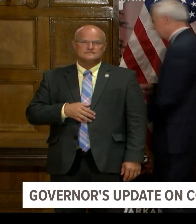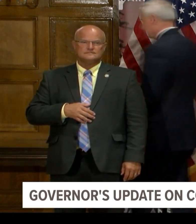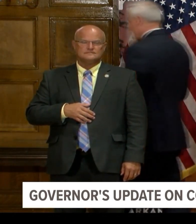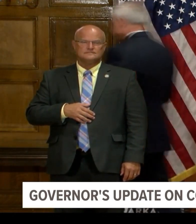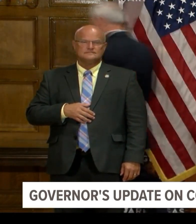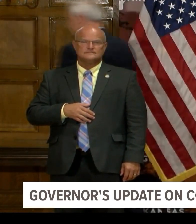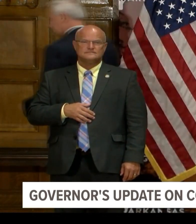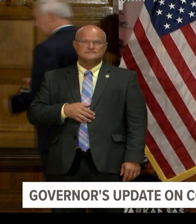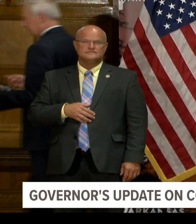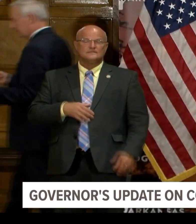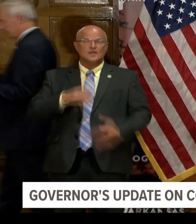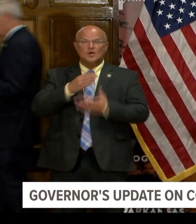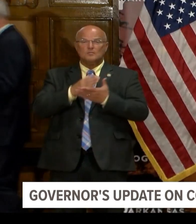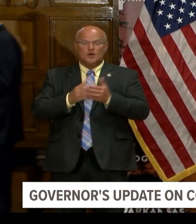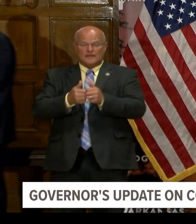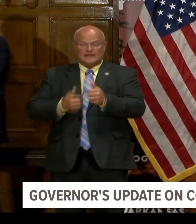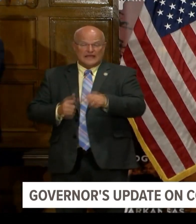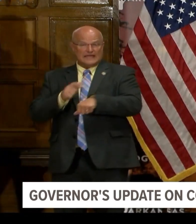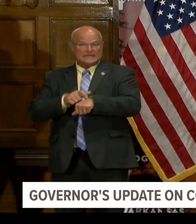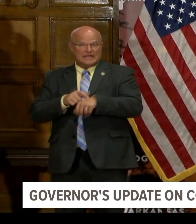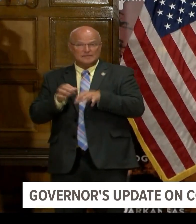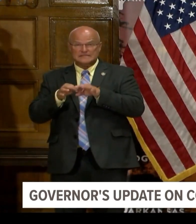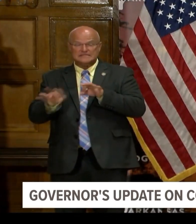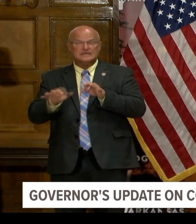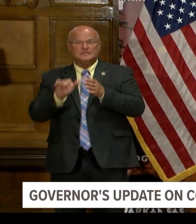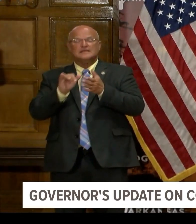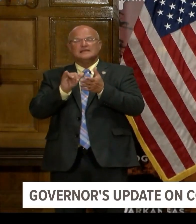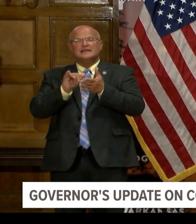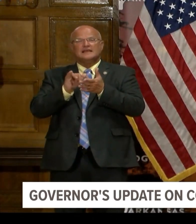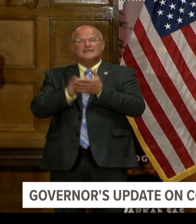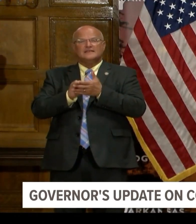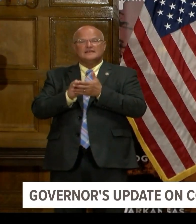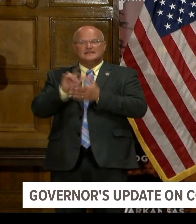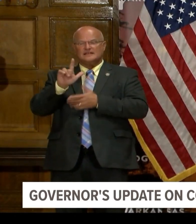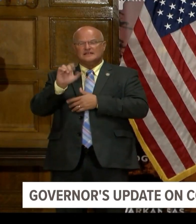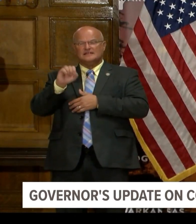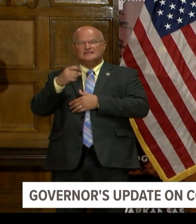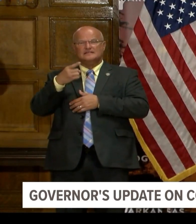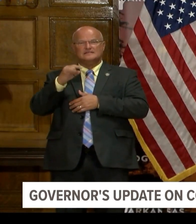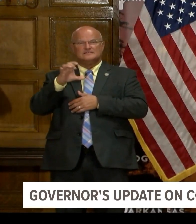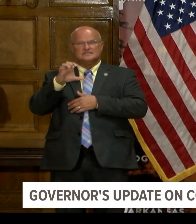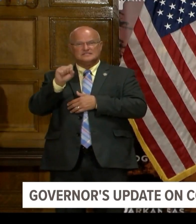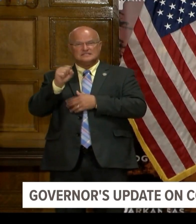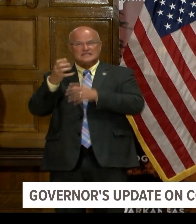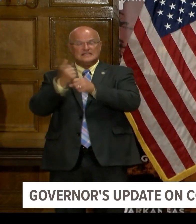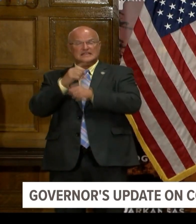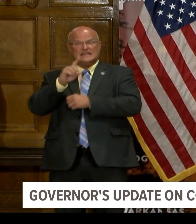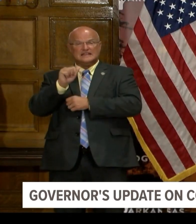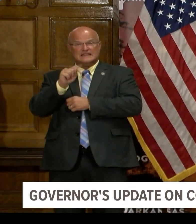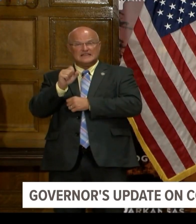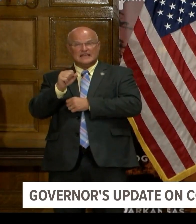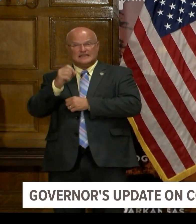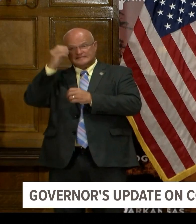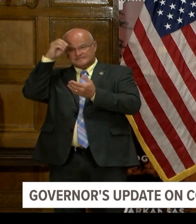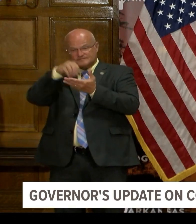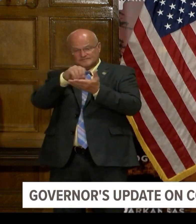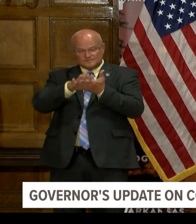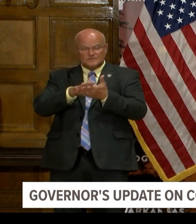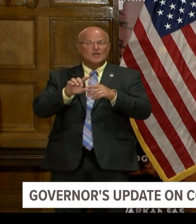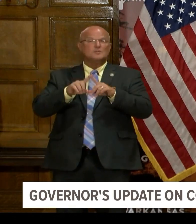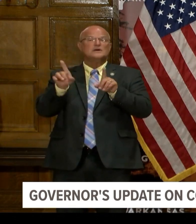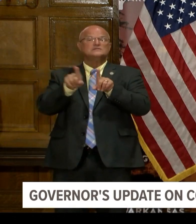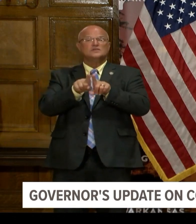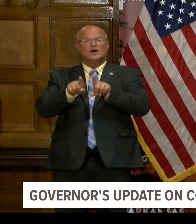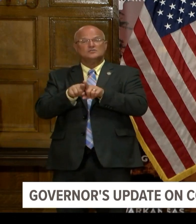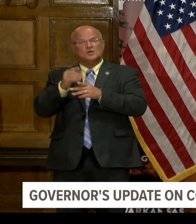Well, part of the lag time is just simply the logistics of getting that data and getting that reported, but it's also a